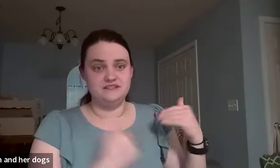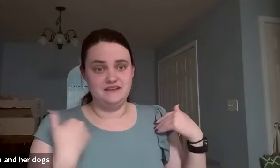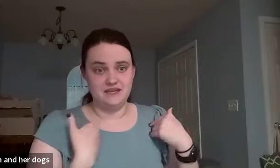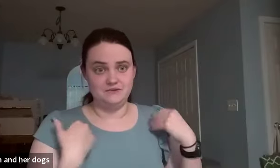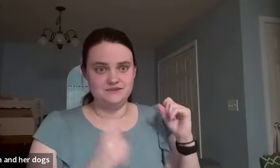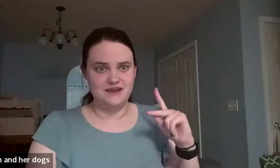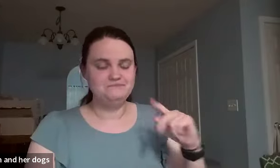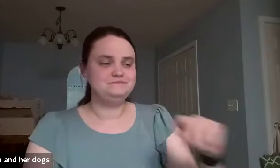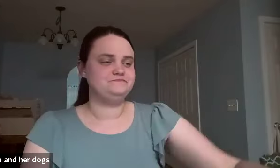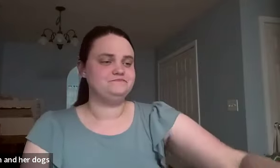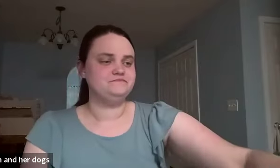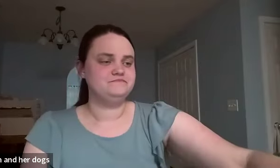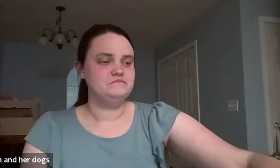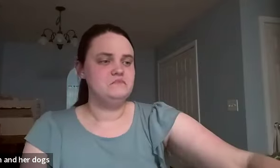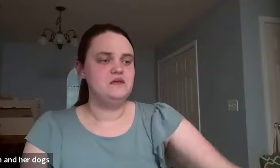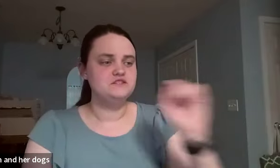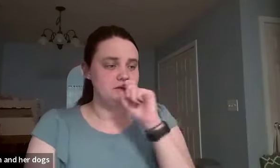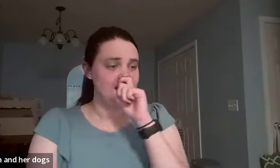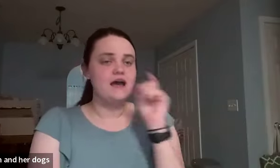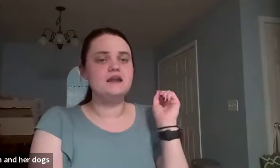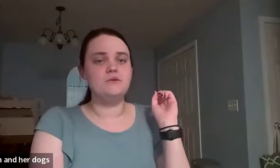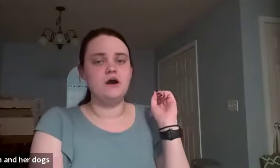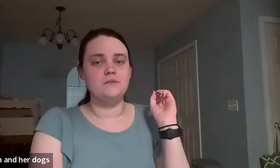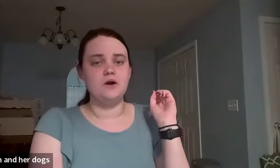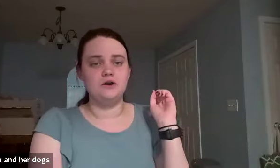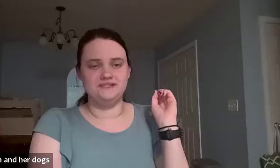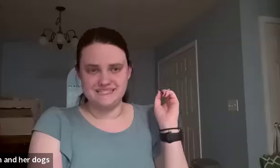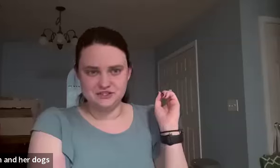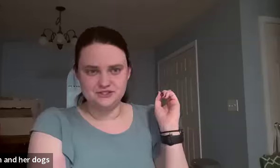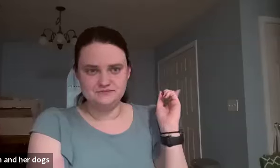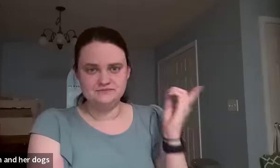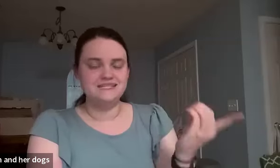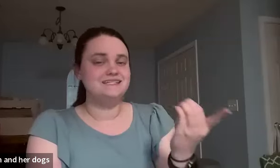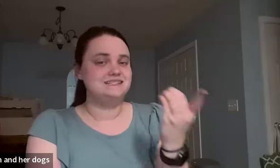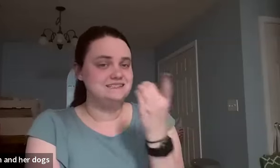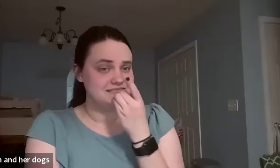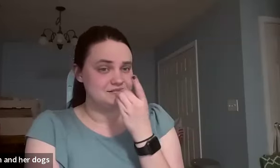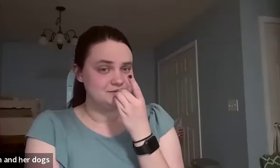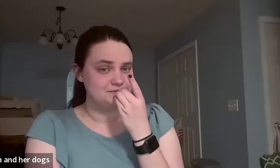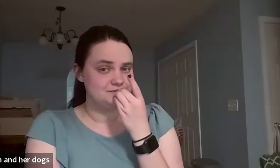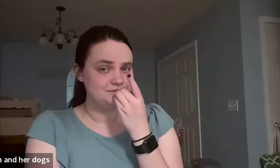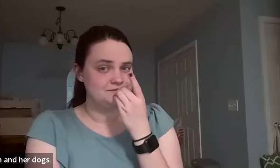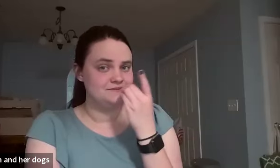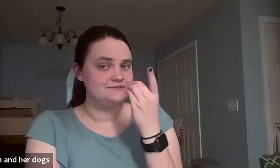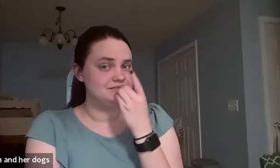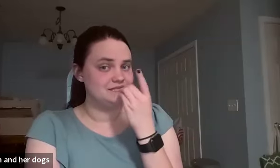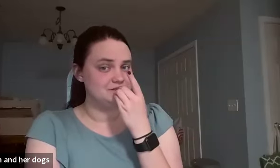on to the animals, okay? So we had our dinner, dinner,